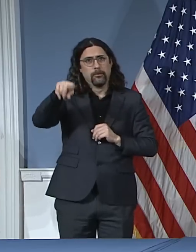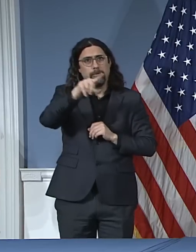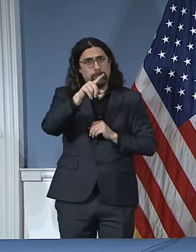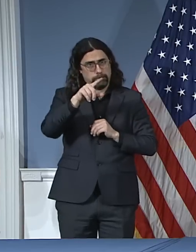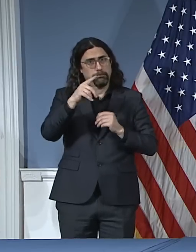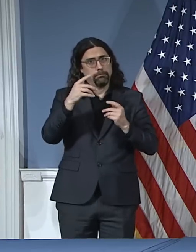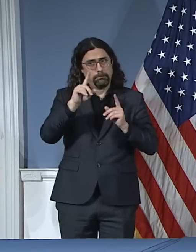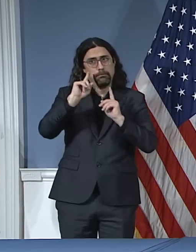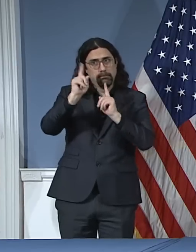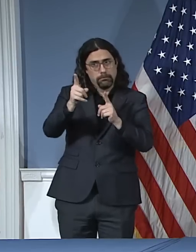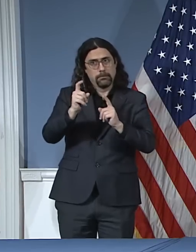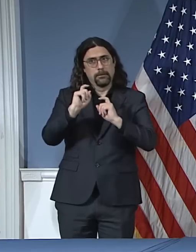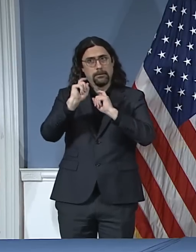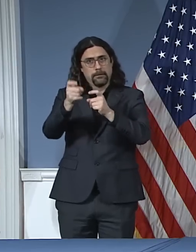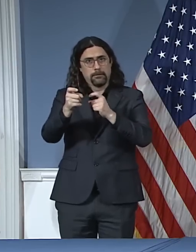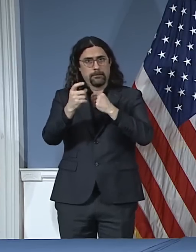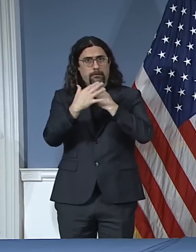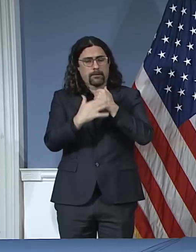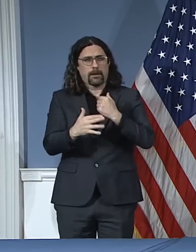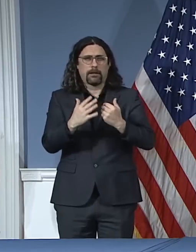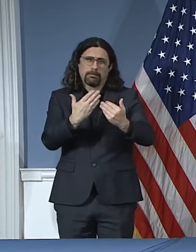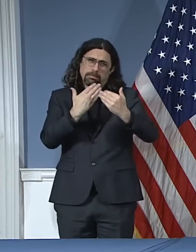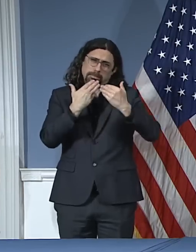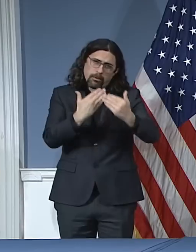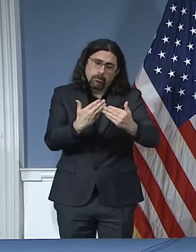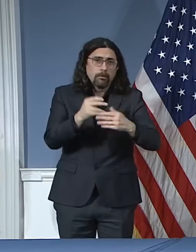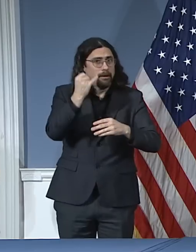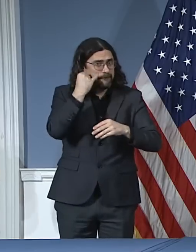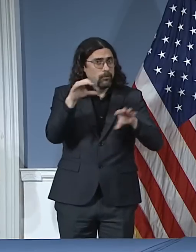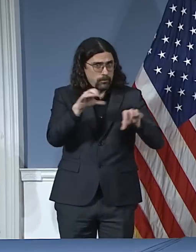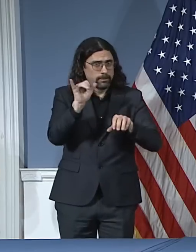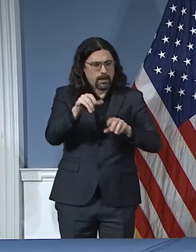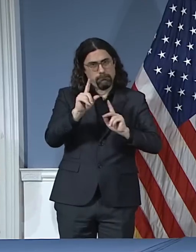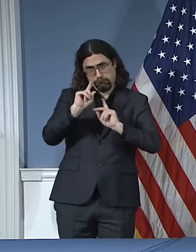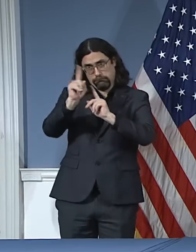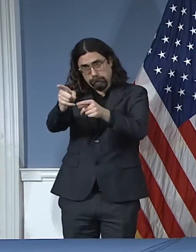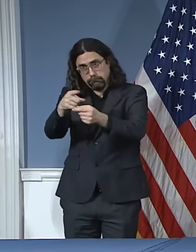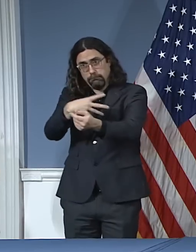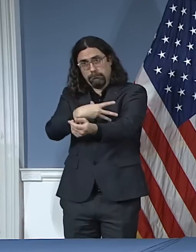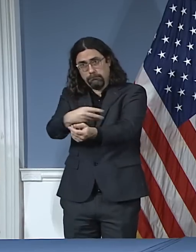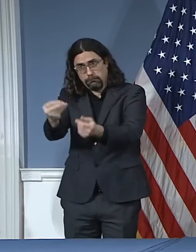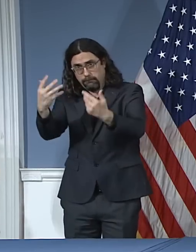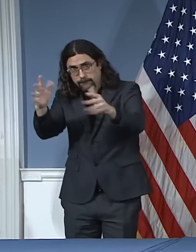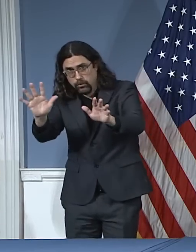else. If you are ready and willing and able to give blood, please call